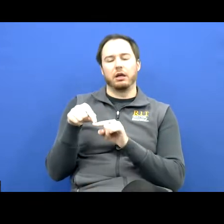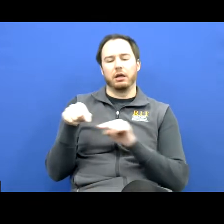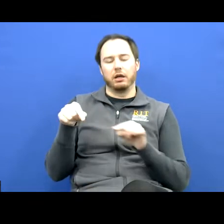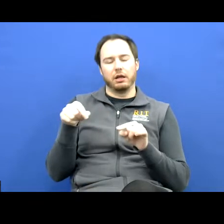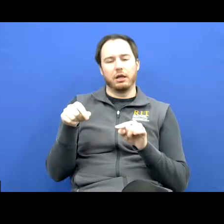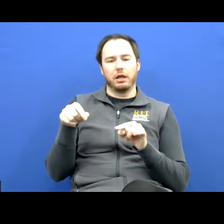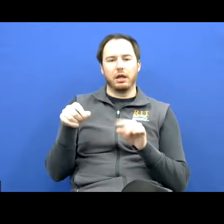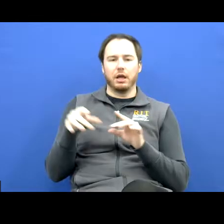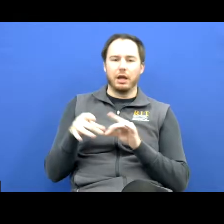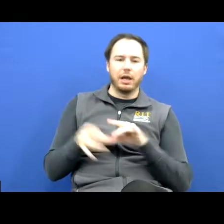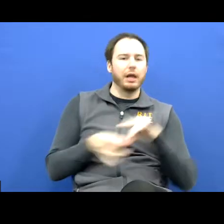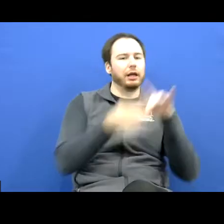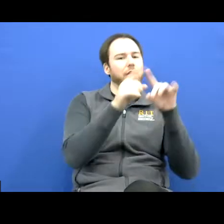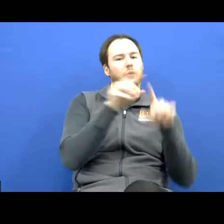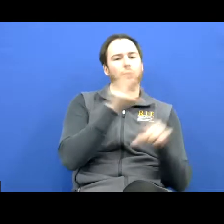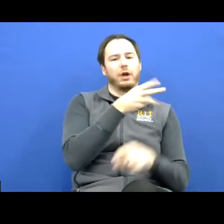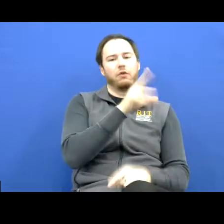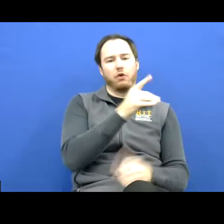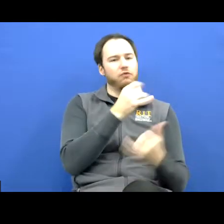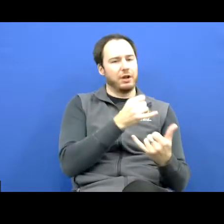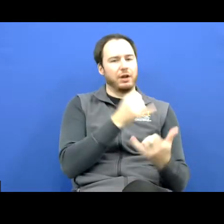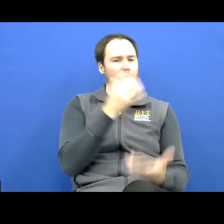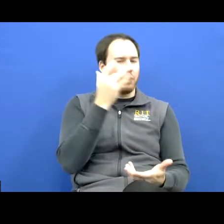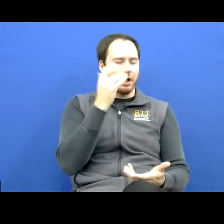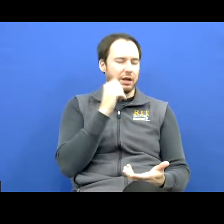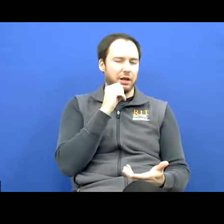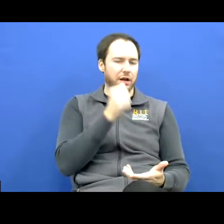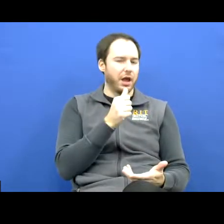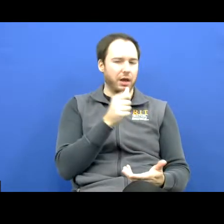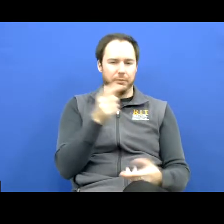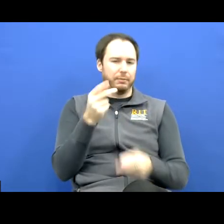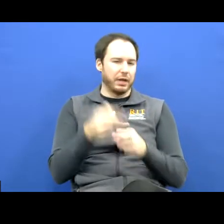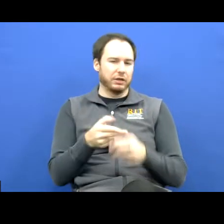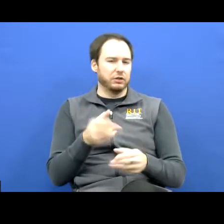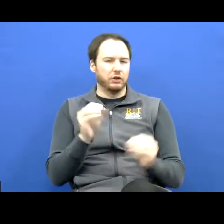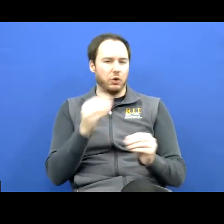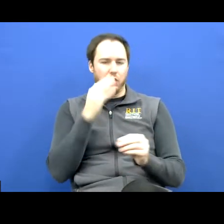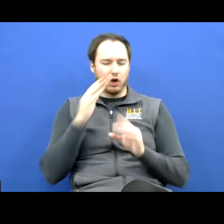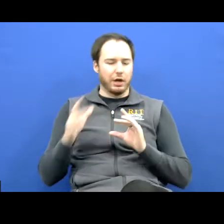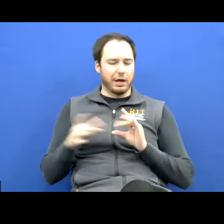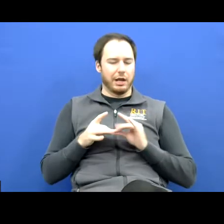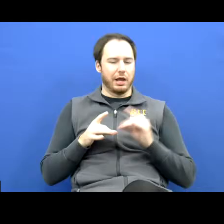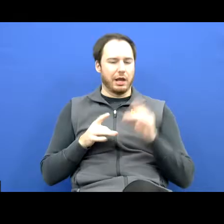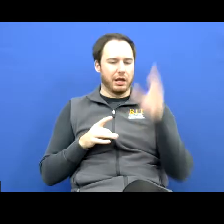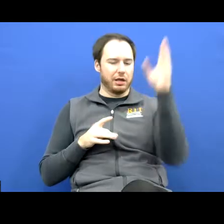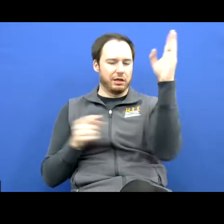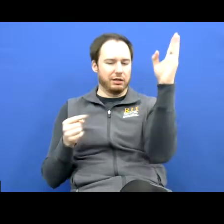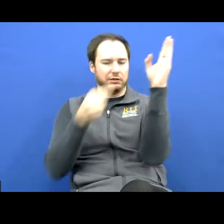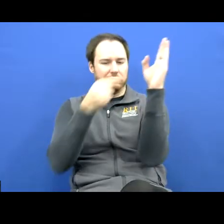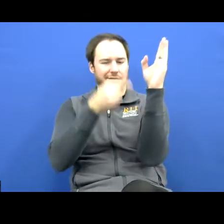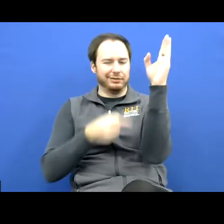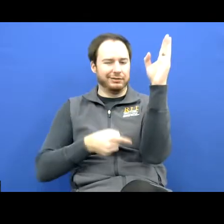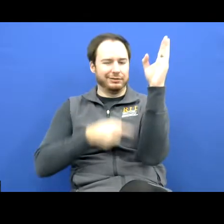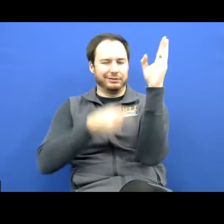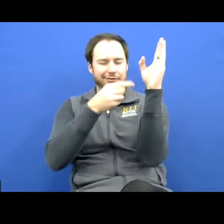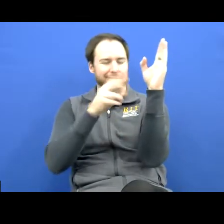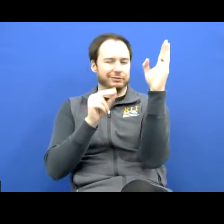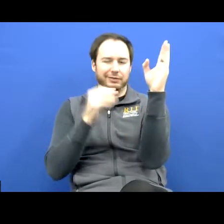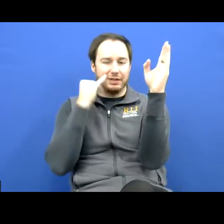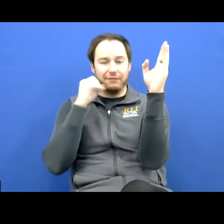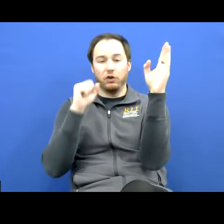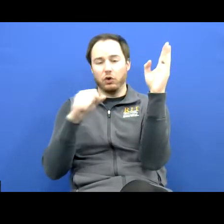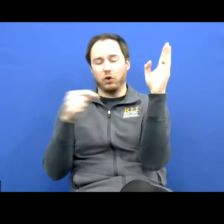West Henrietta Road at this time because there's not a good, as you point out, there's not a good connection. If there was a way to line that up